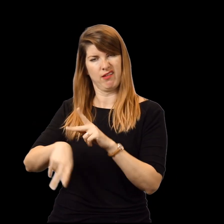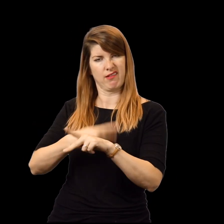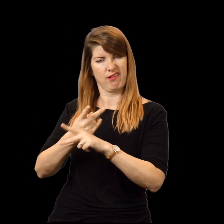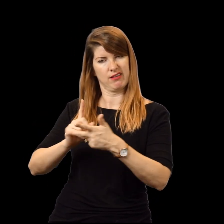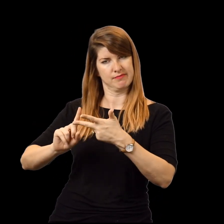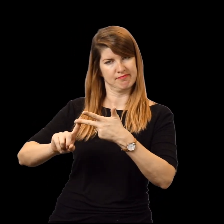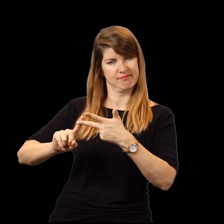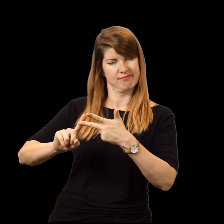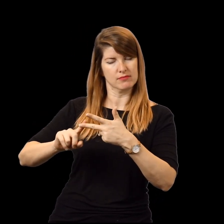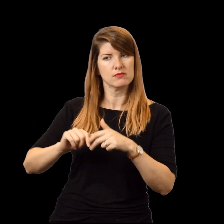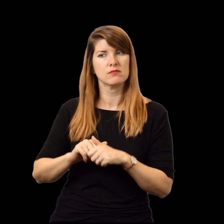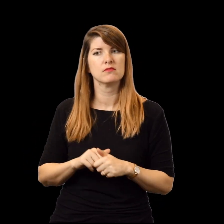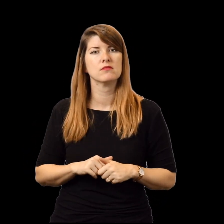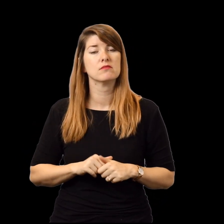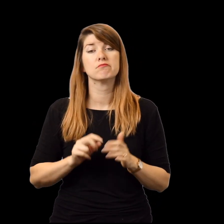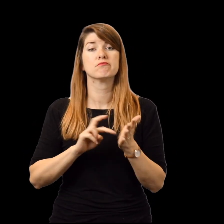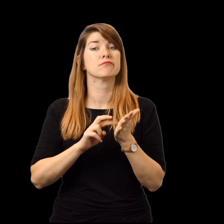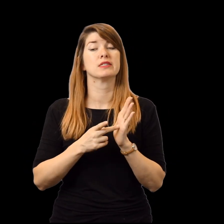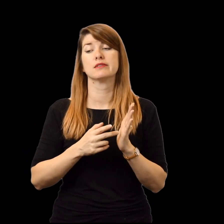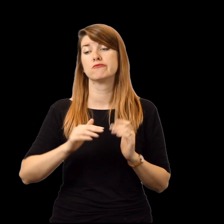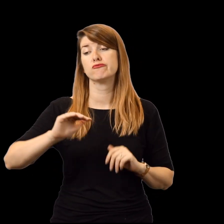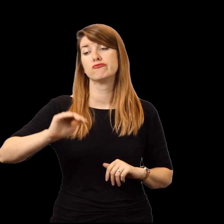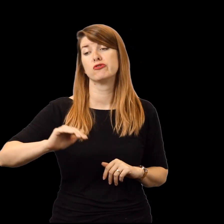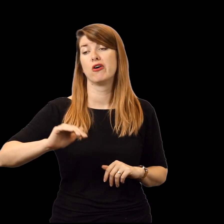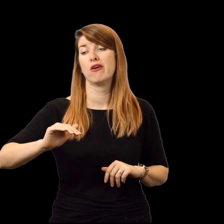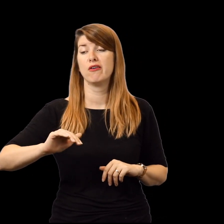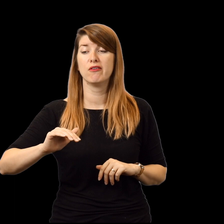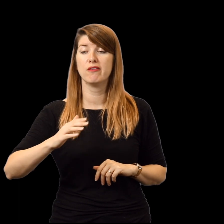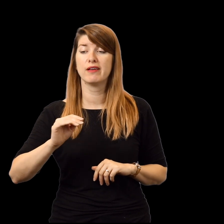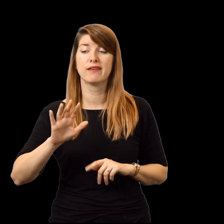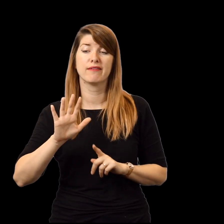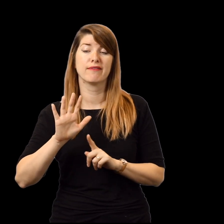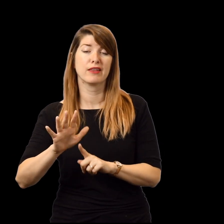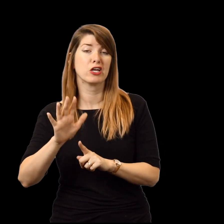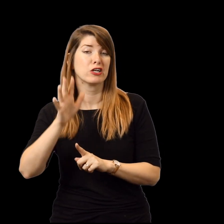And this child is one that would have a parent that